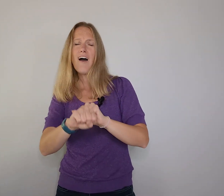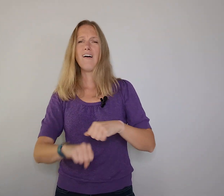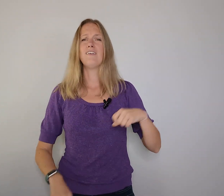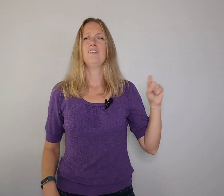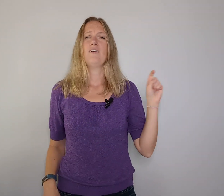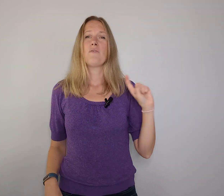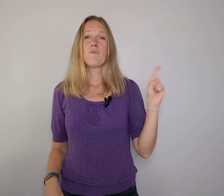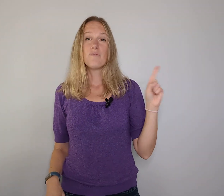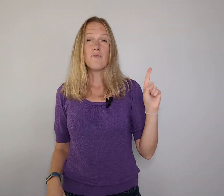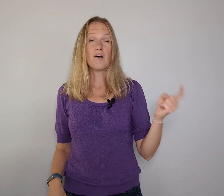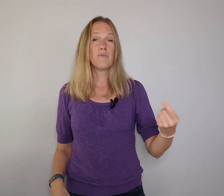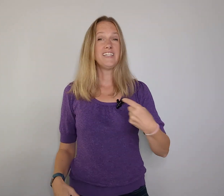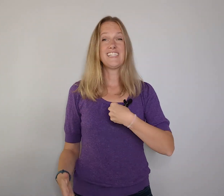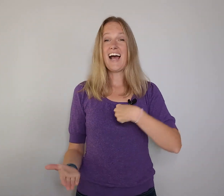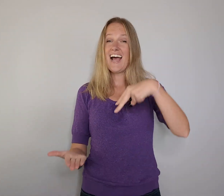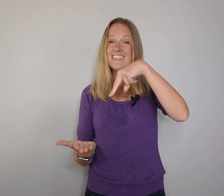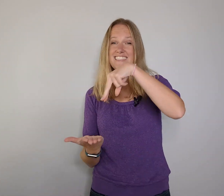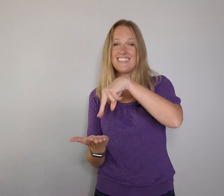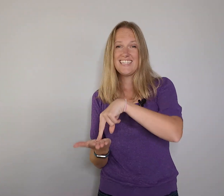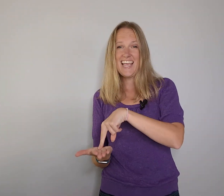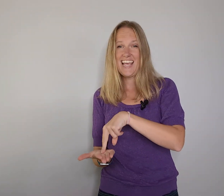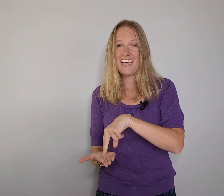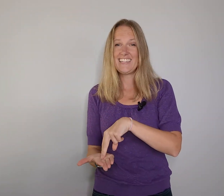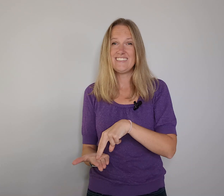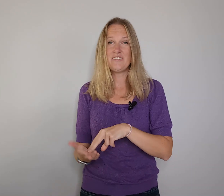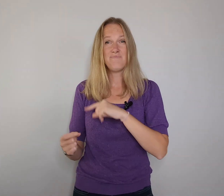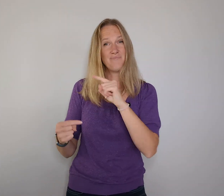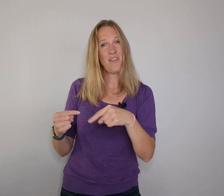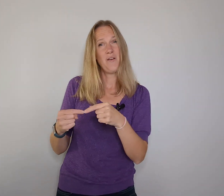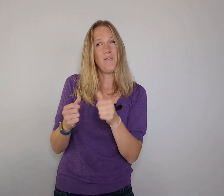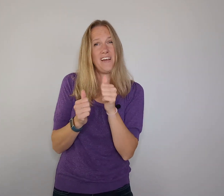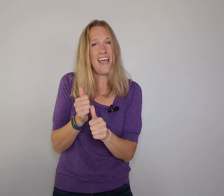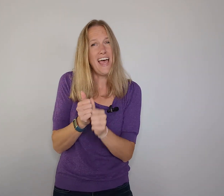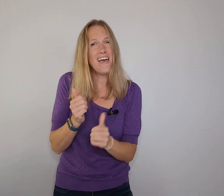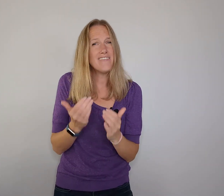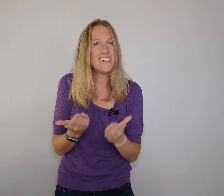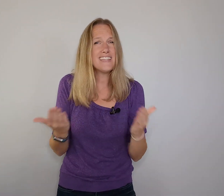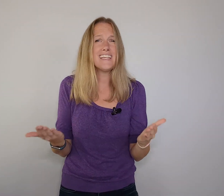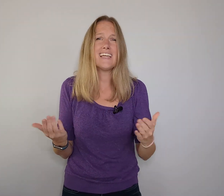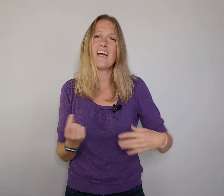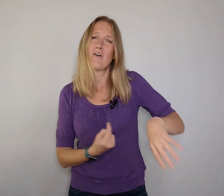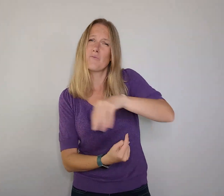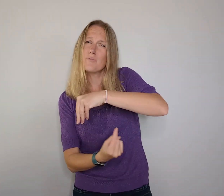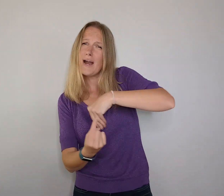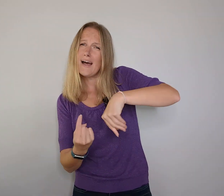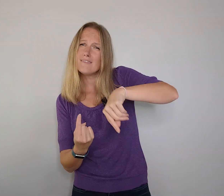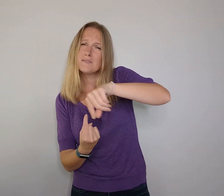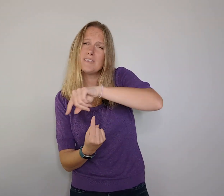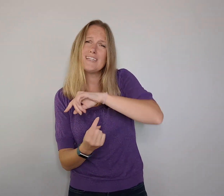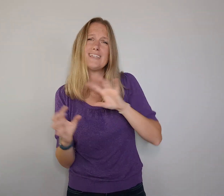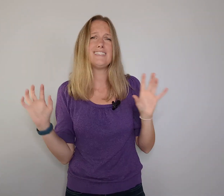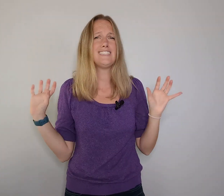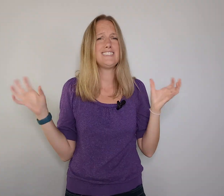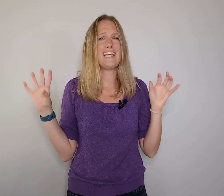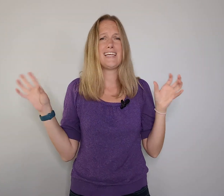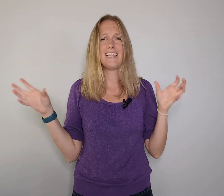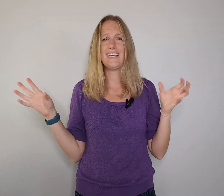rock on which I stand when everything around me is